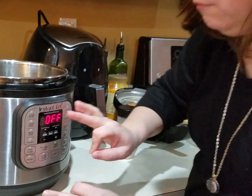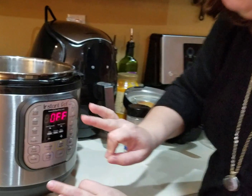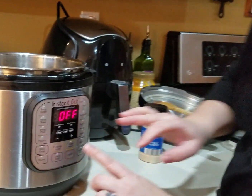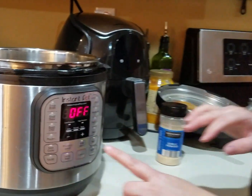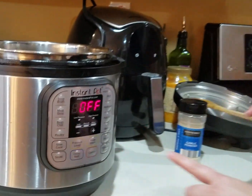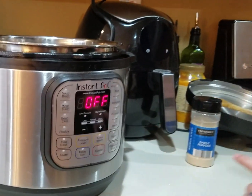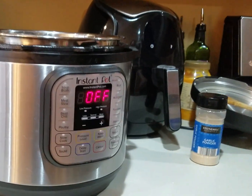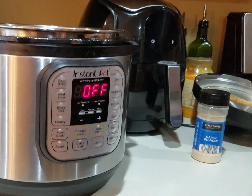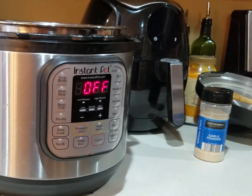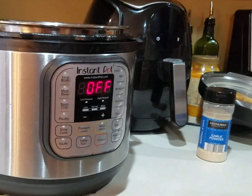sauté. Perfect.